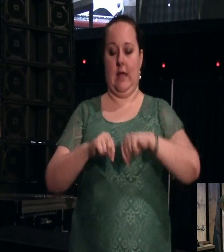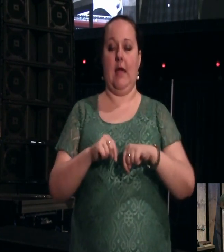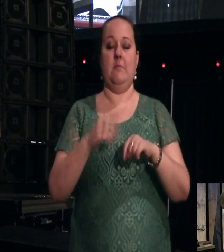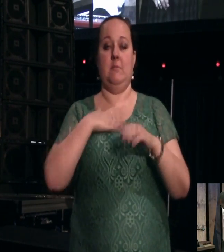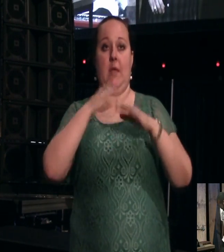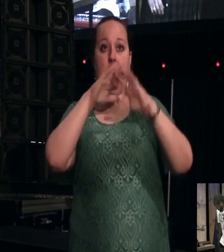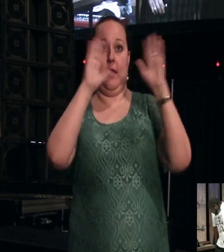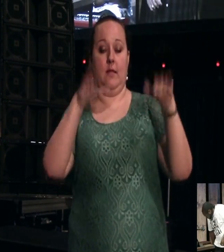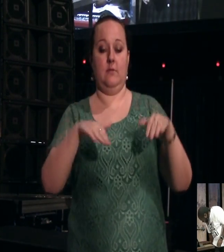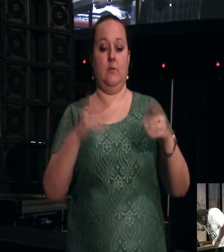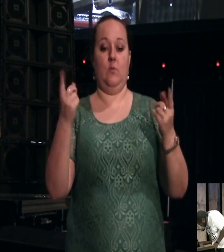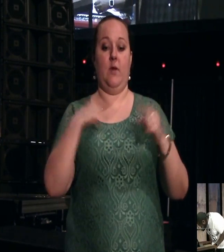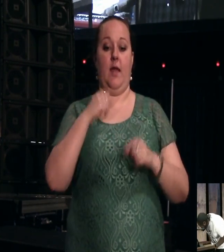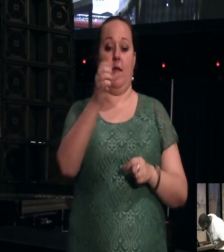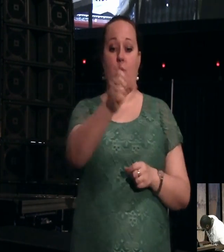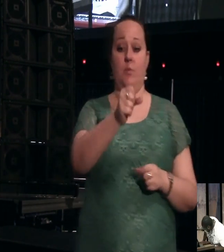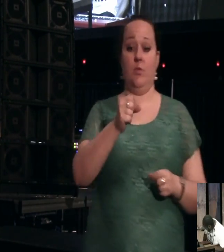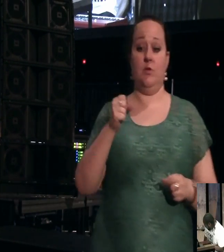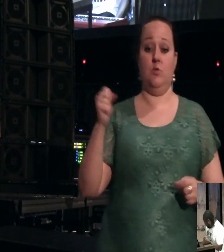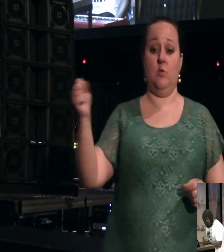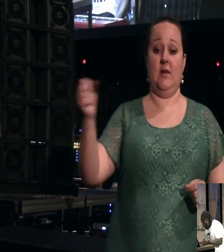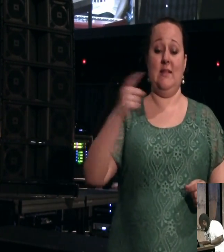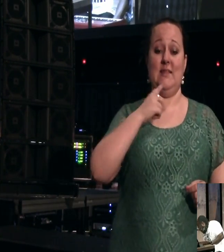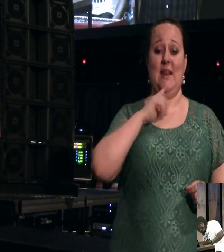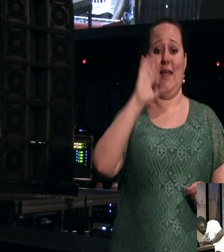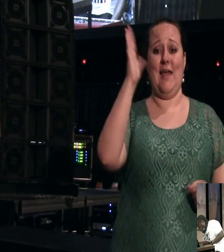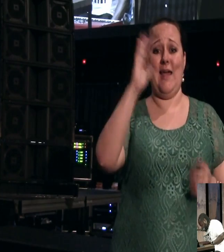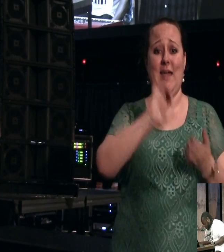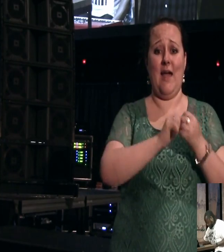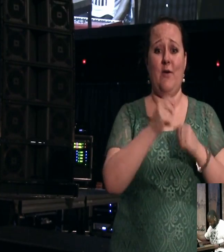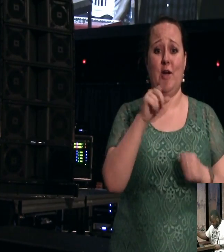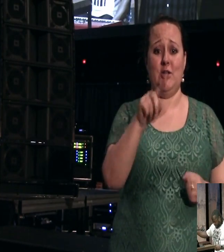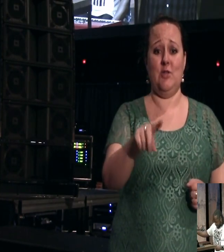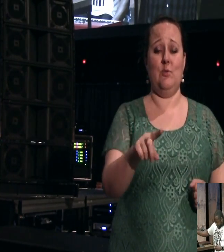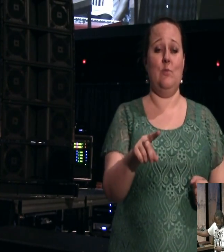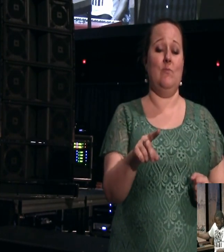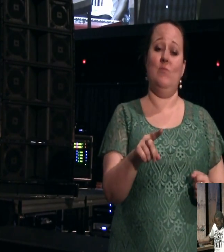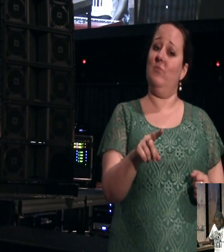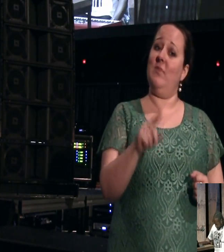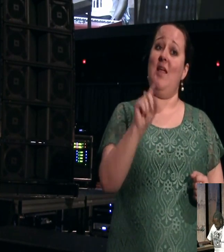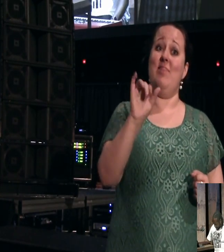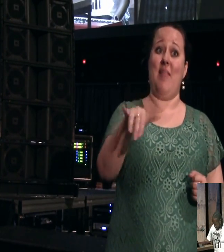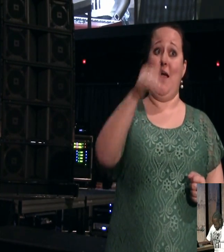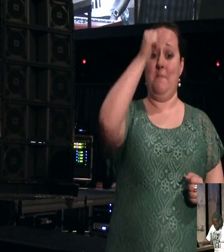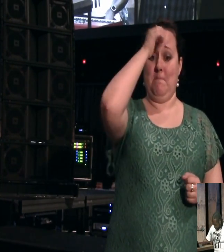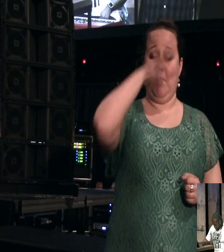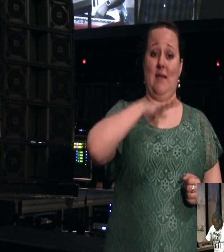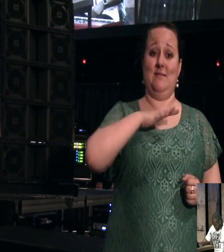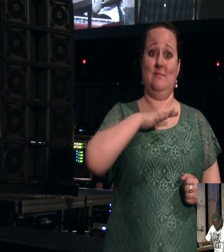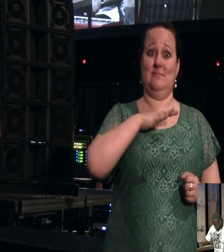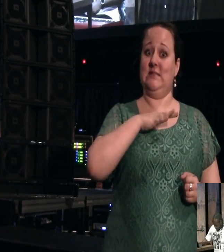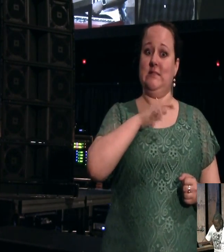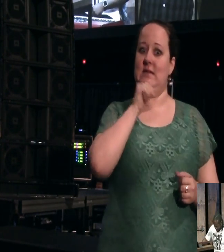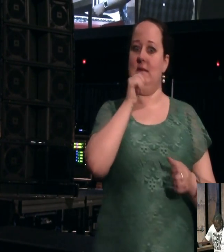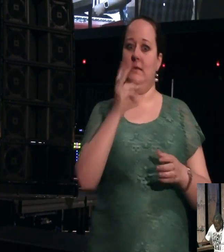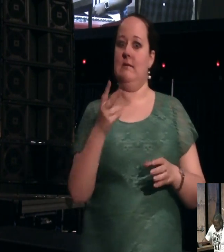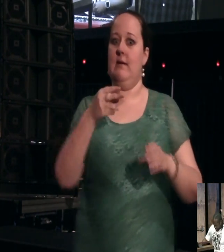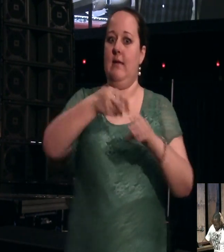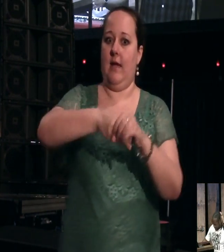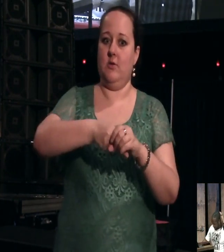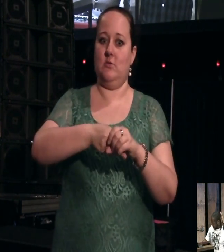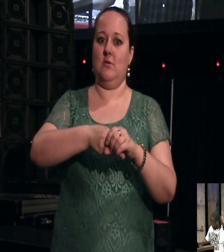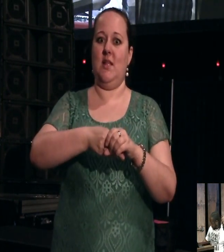And so this repair guy came over. And man, when I opened the door and just said, "Hey, how are you?" Man, it's